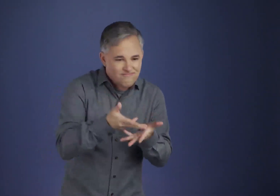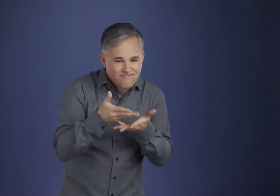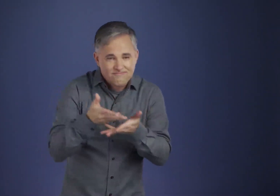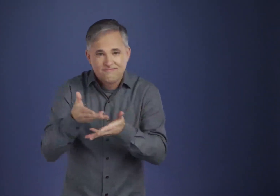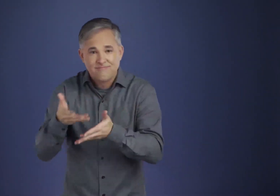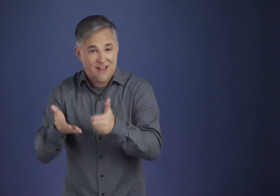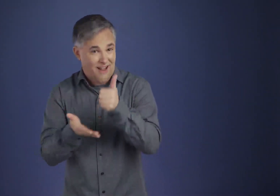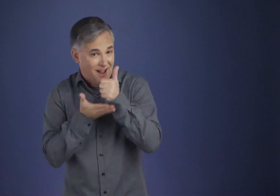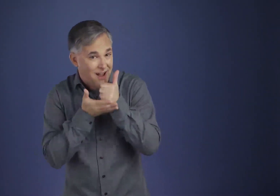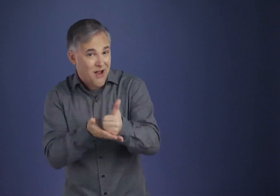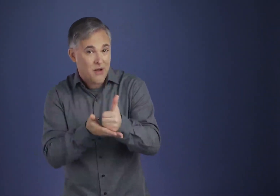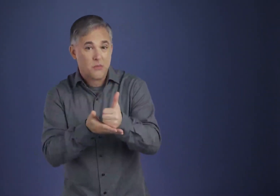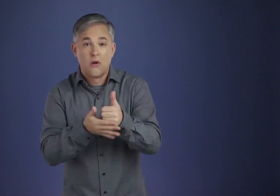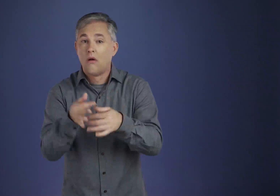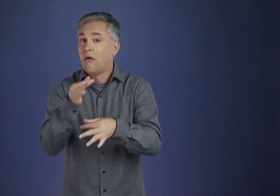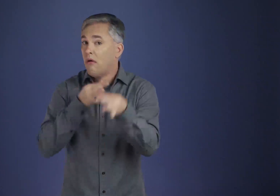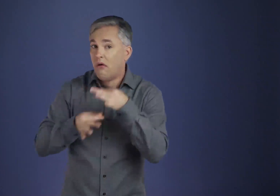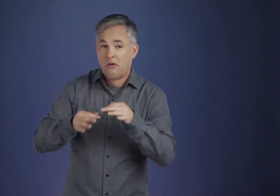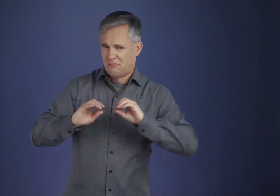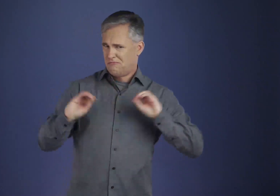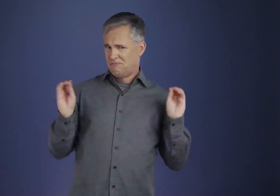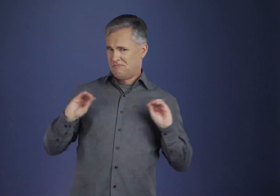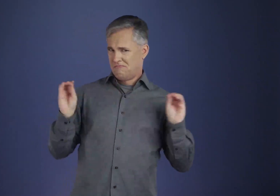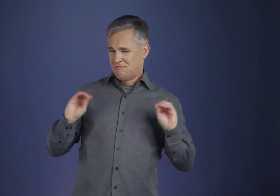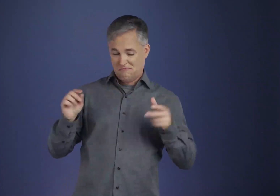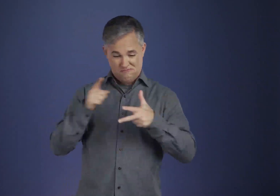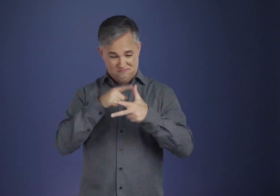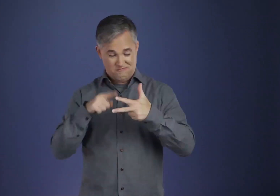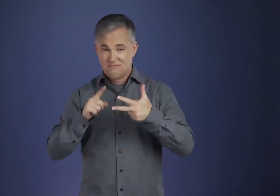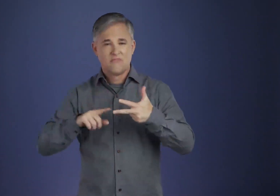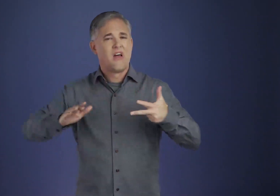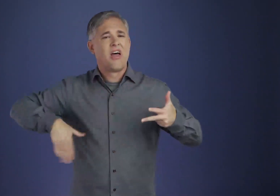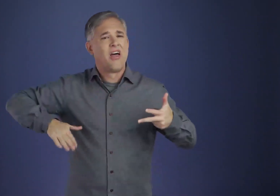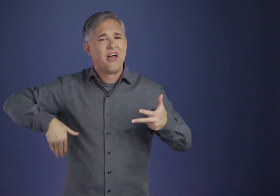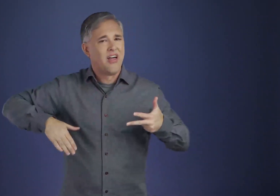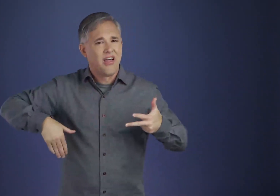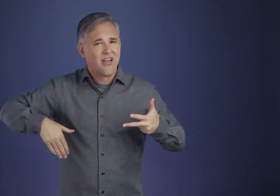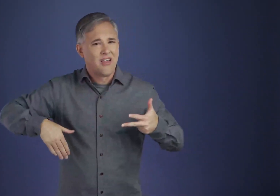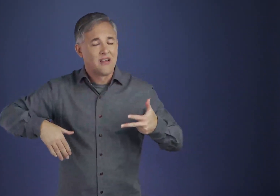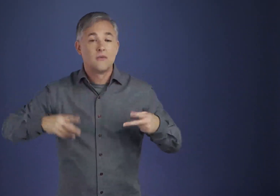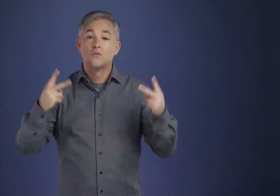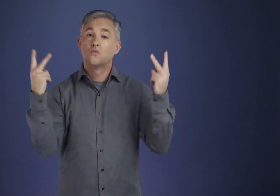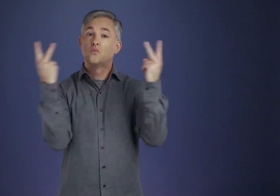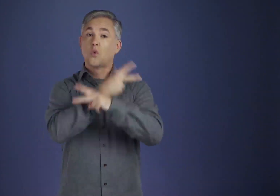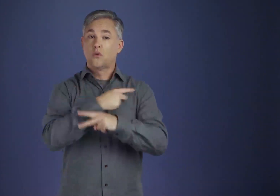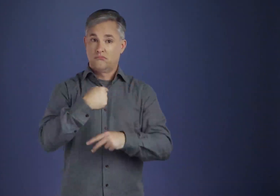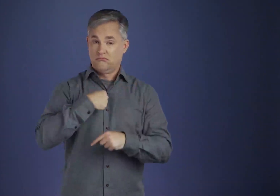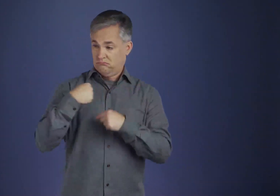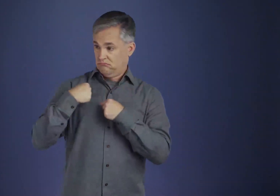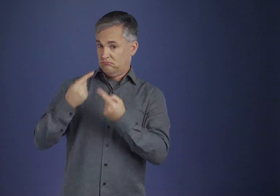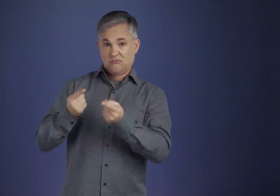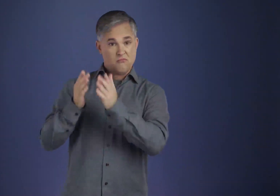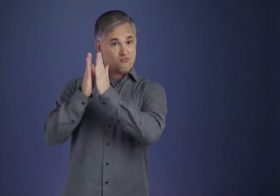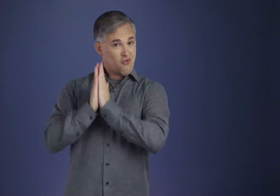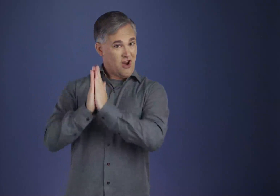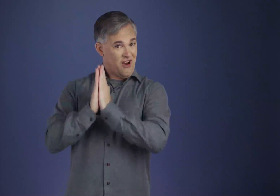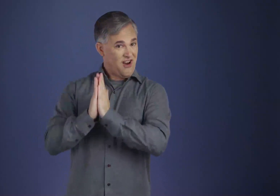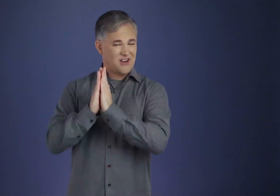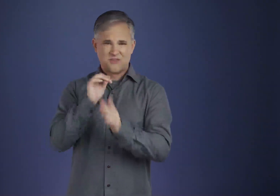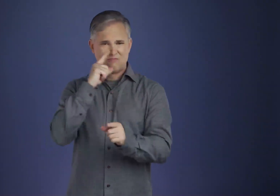We had not even prayed rightly. We had always said, "Grant me my wishes," instead of, "Thy